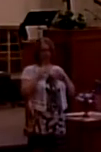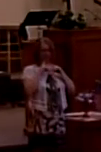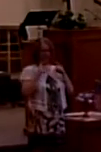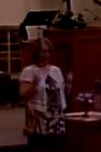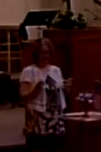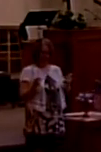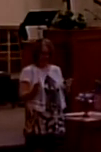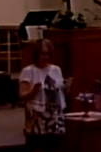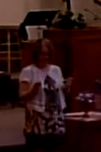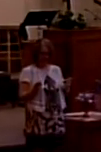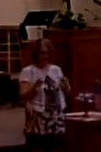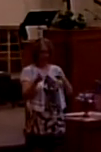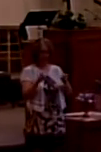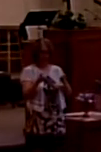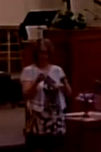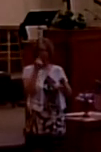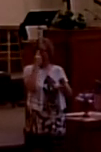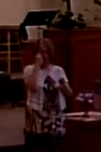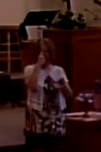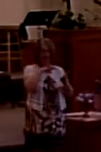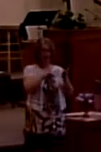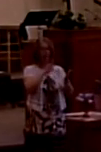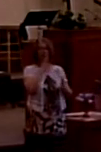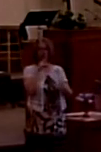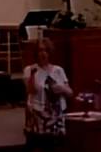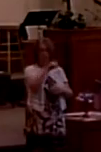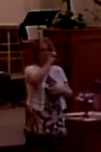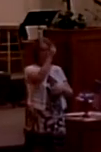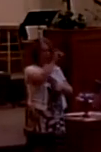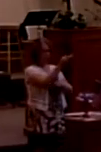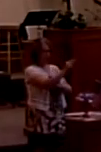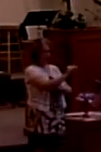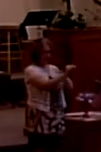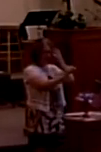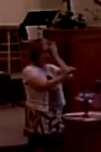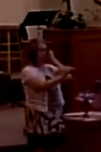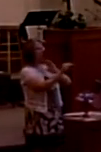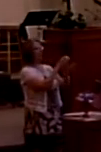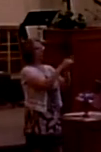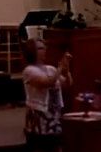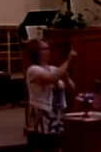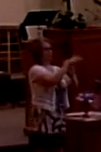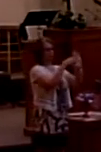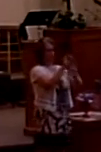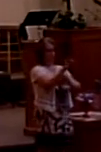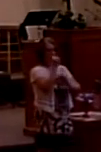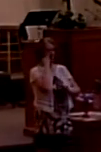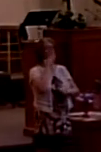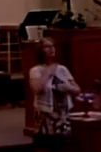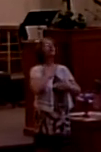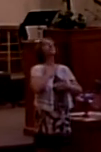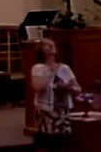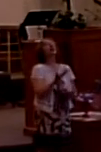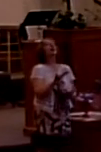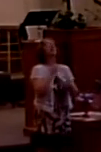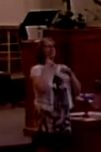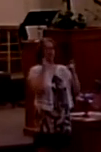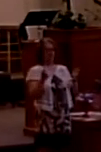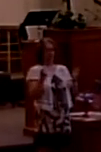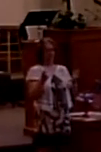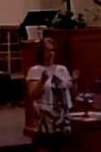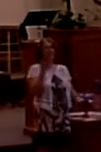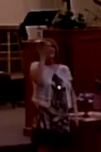simply this, as I talked to you about in 1 John chapter a while ago, in chapter 1 and verse 9, if we confess that sin,